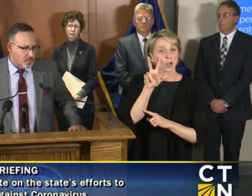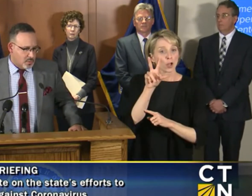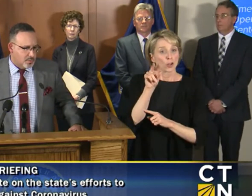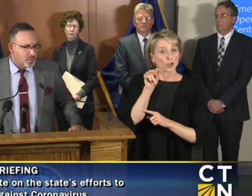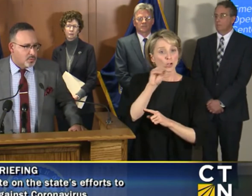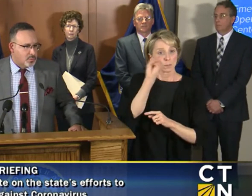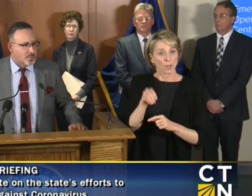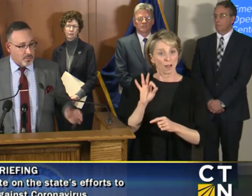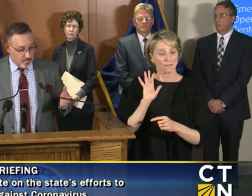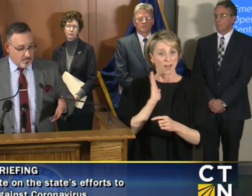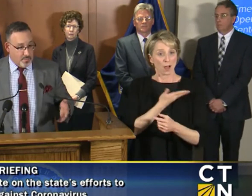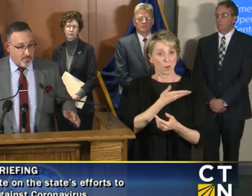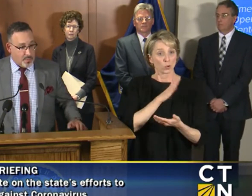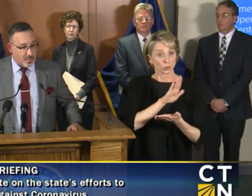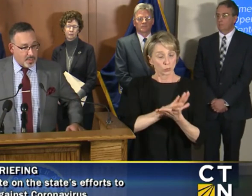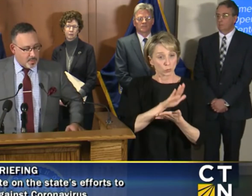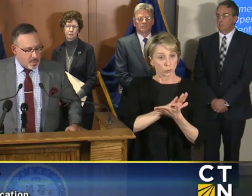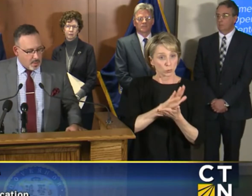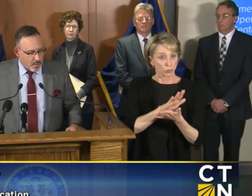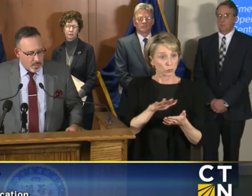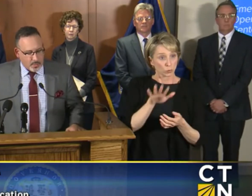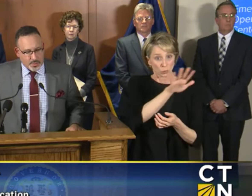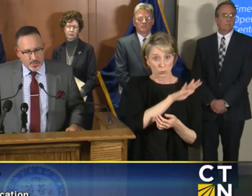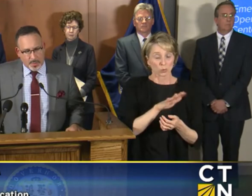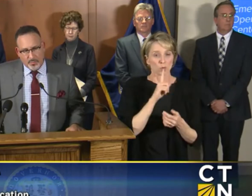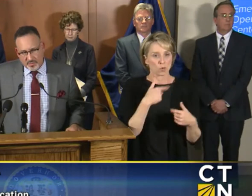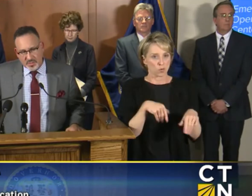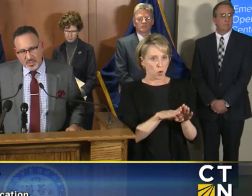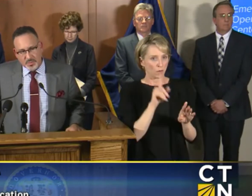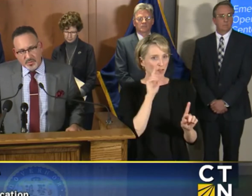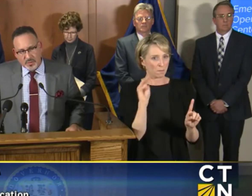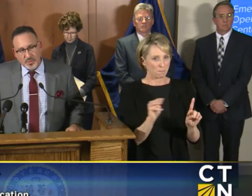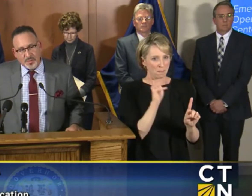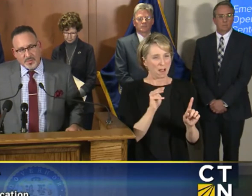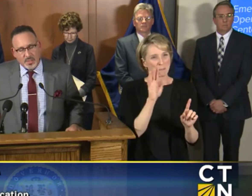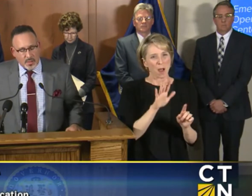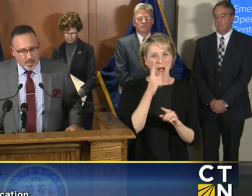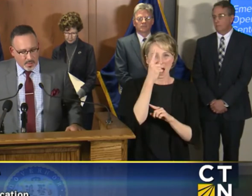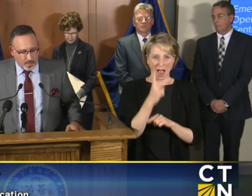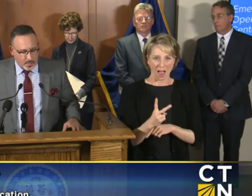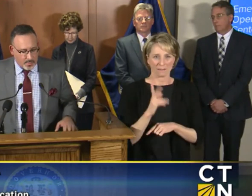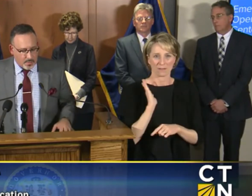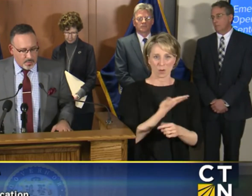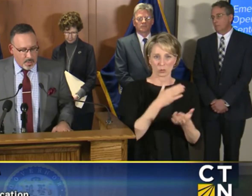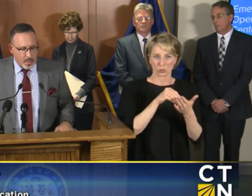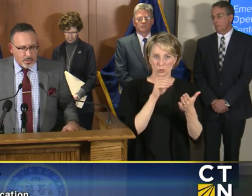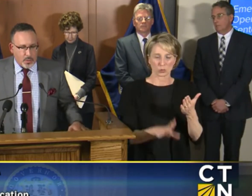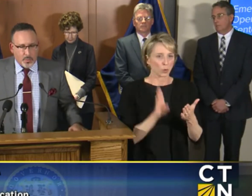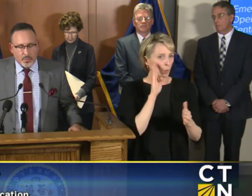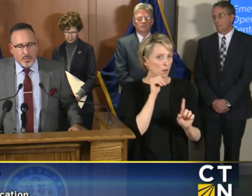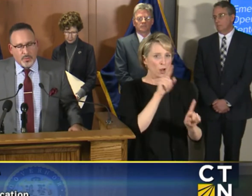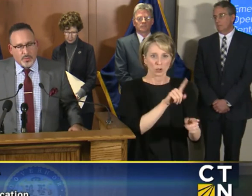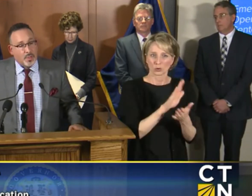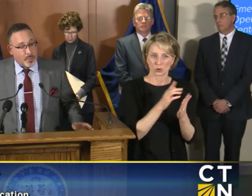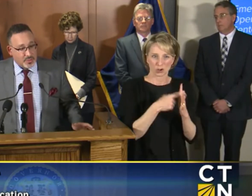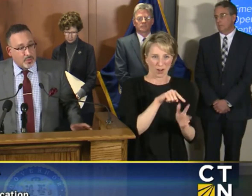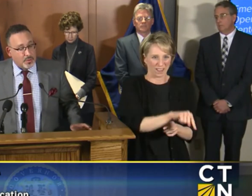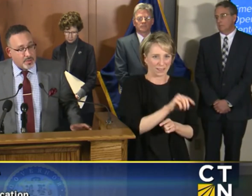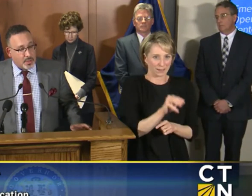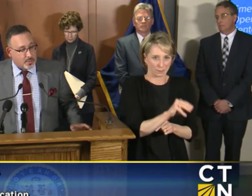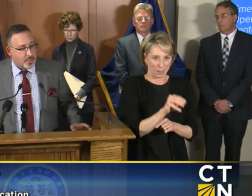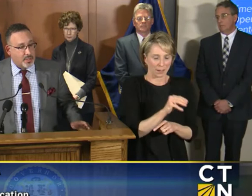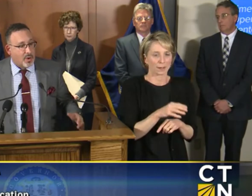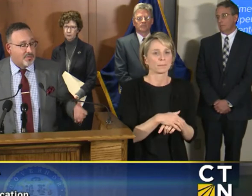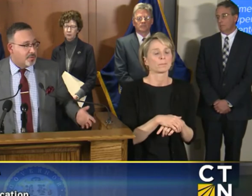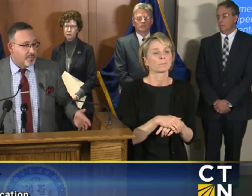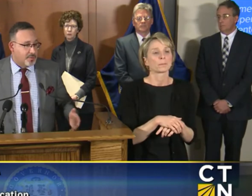have closed schools for Monday, which is about 56% of our students. So there's supplemental learning